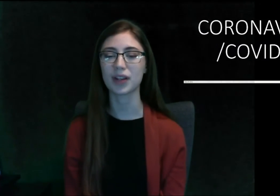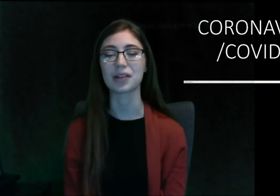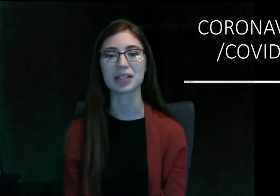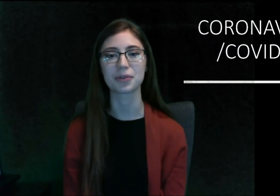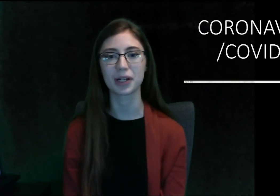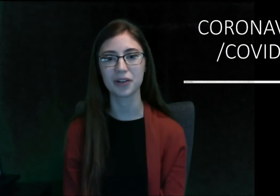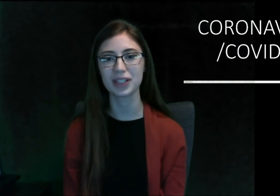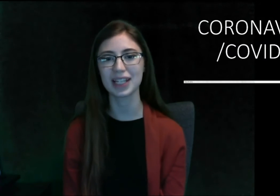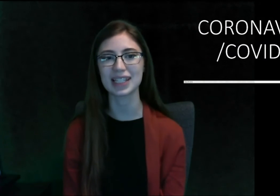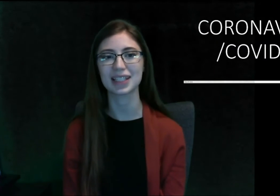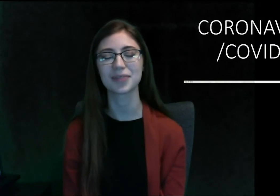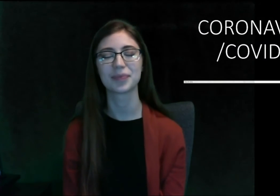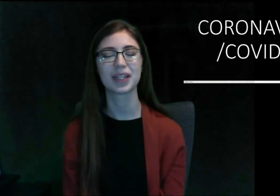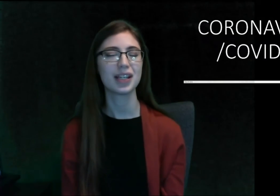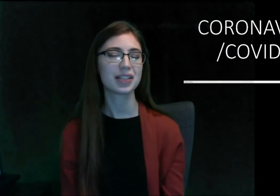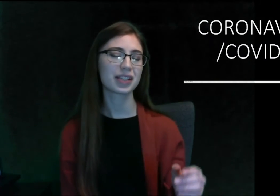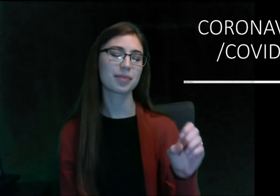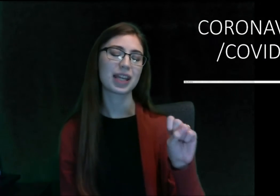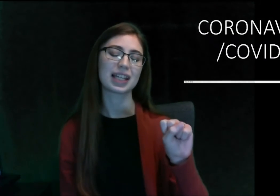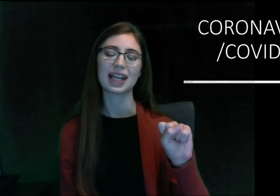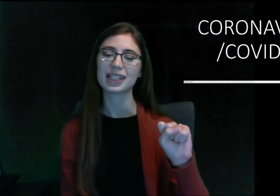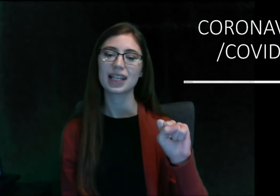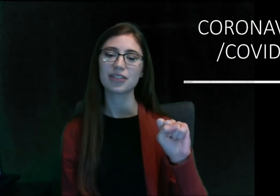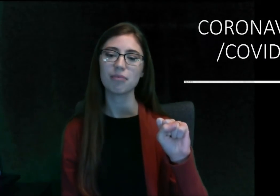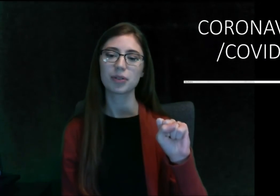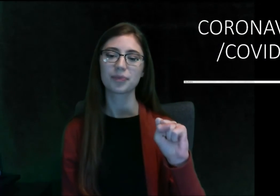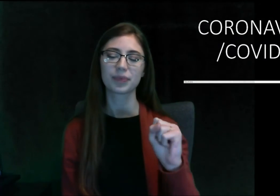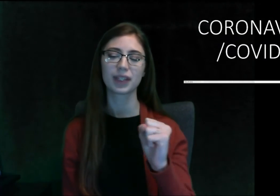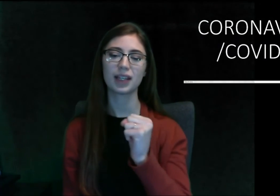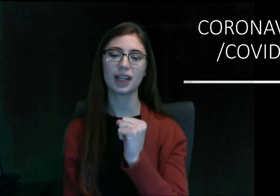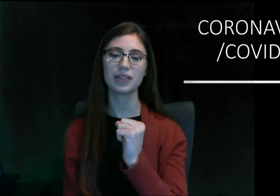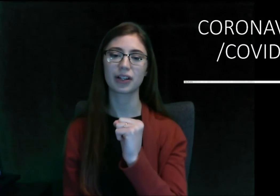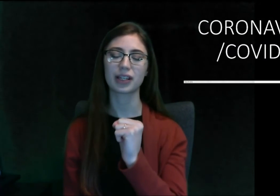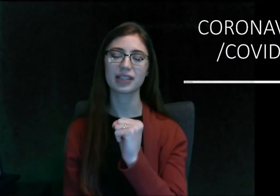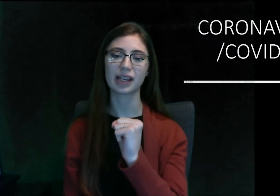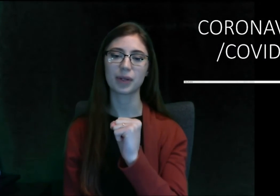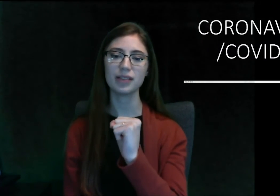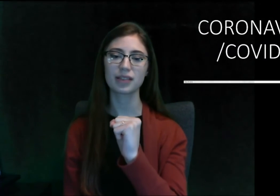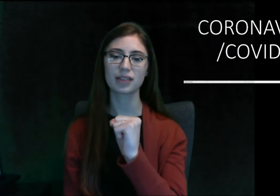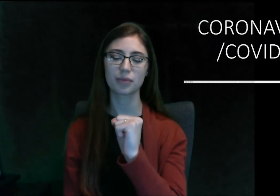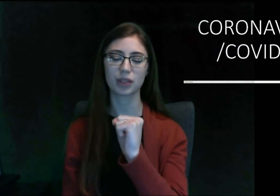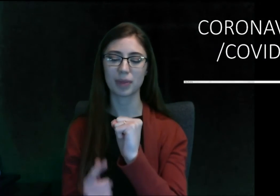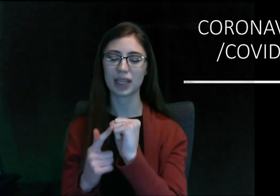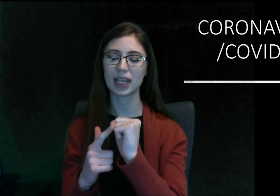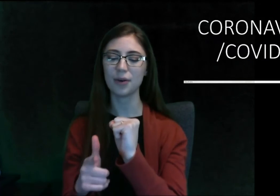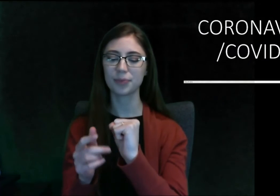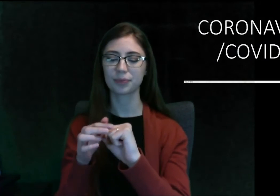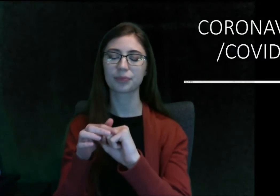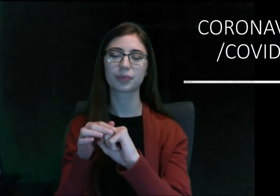Coronavirus or COVID-19. So you're going to make an S handshake and turn it sideways with your pinky out using